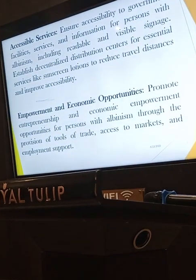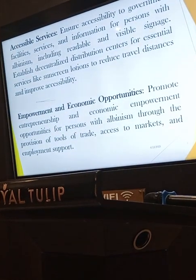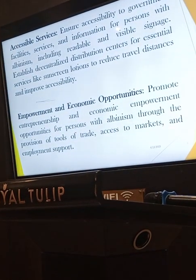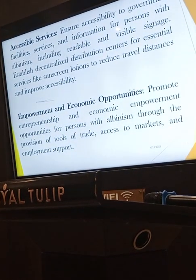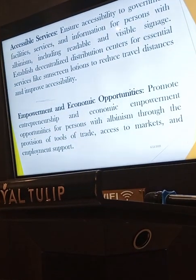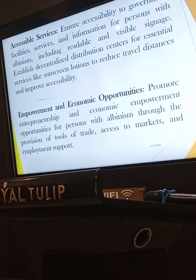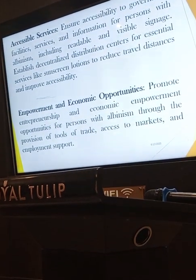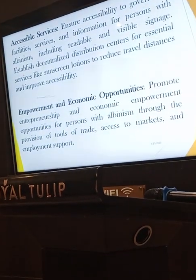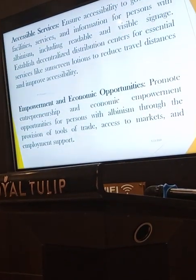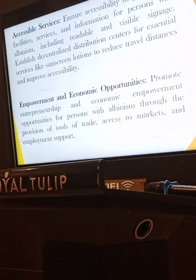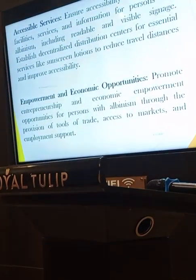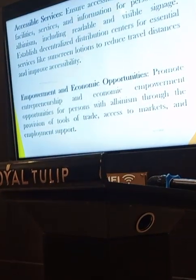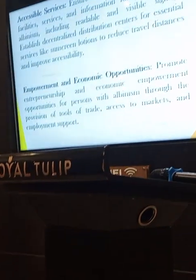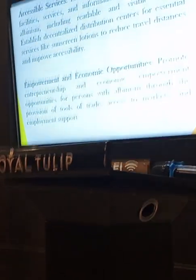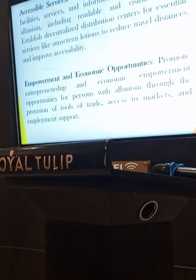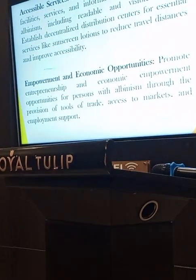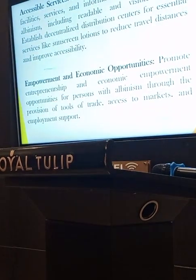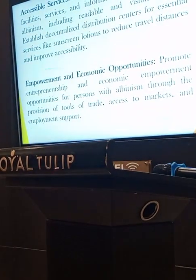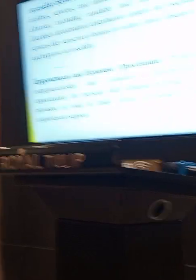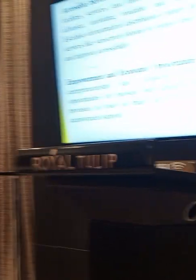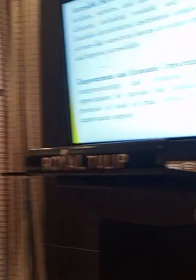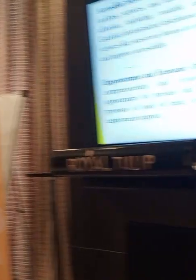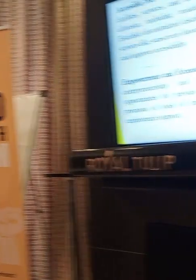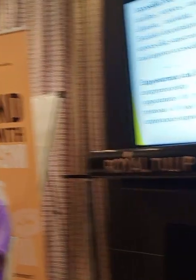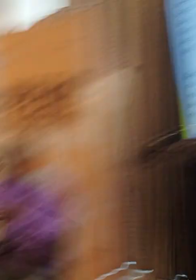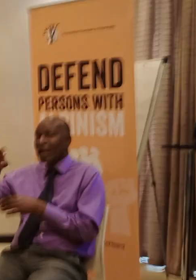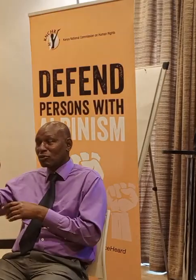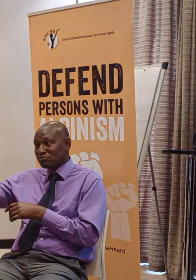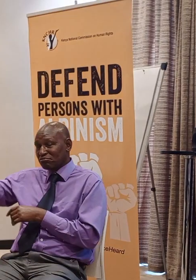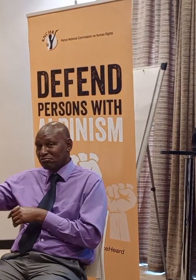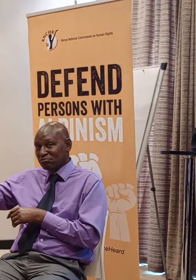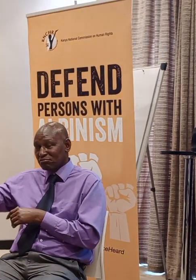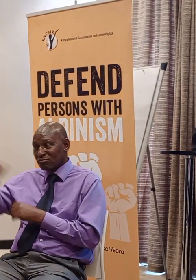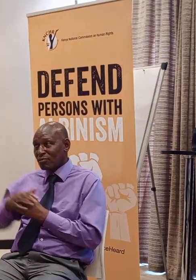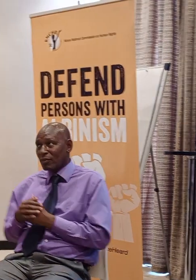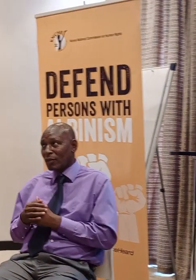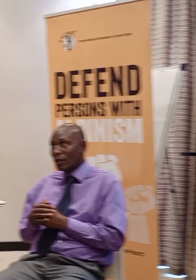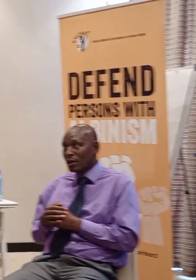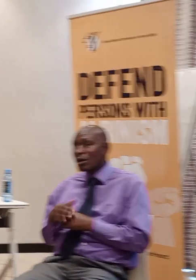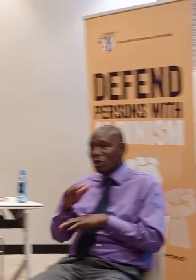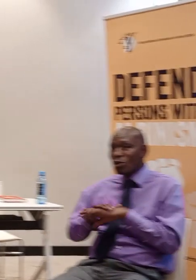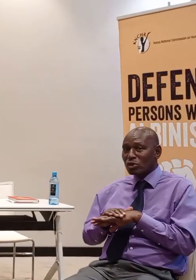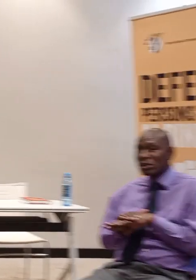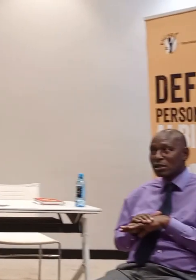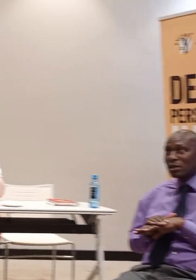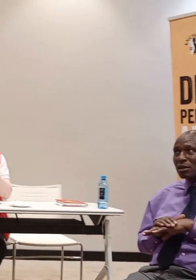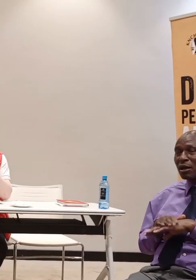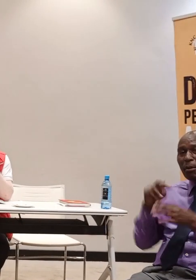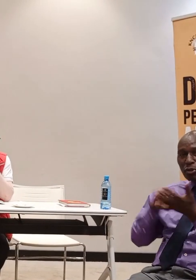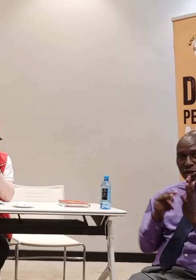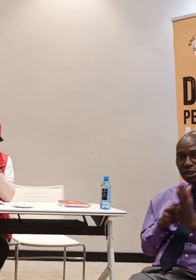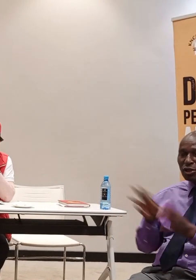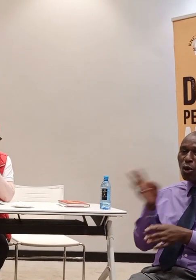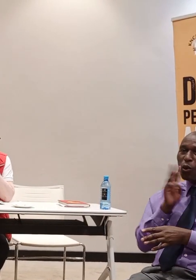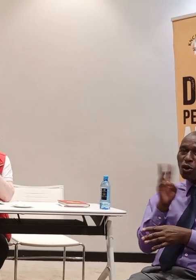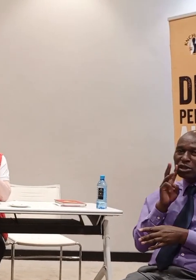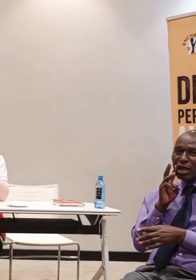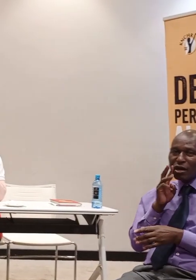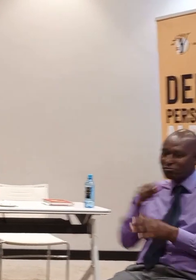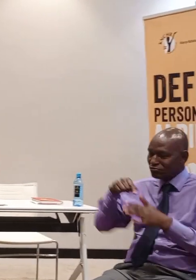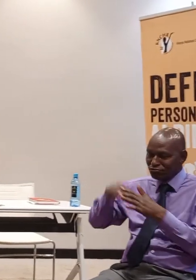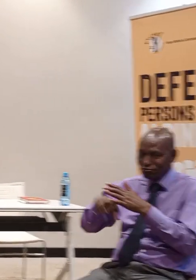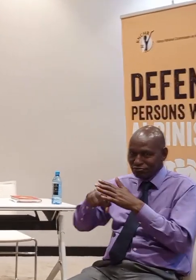The water project in a certain county was water, good water. It was drilled by